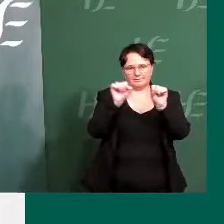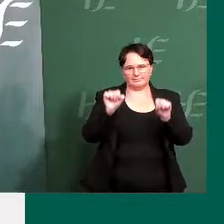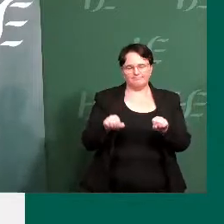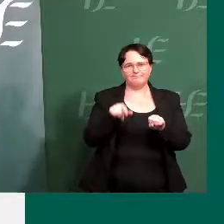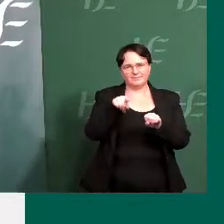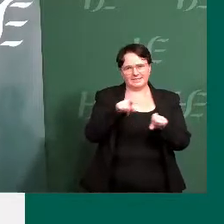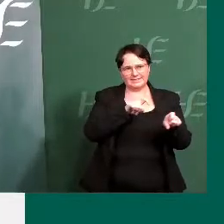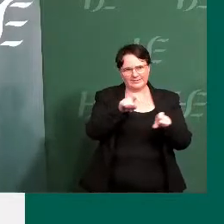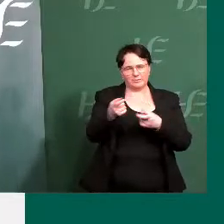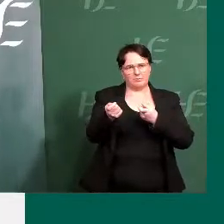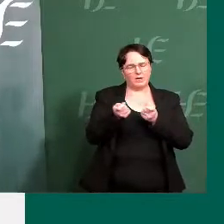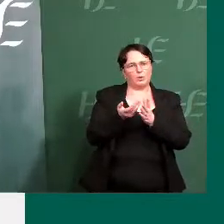having to be managed through the healthcare system at the moment.